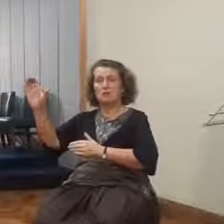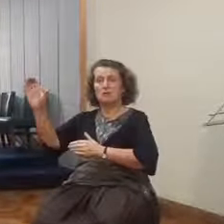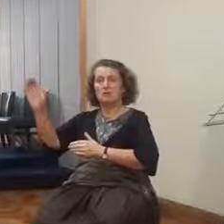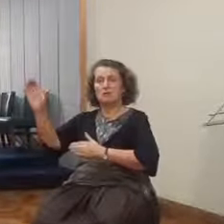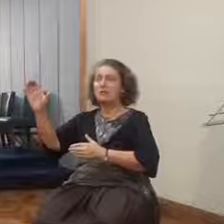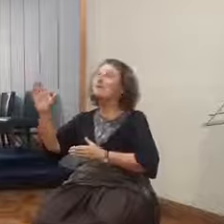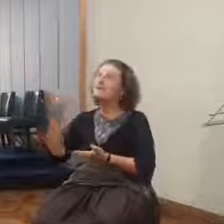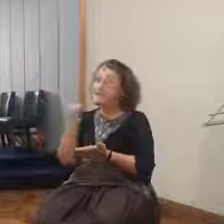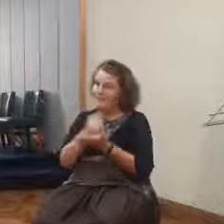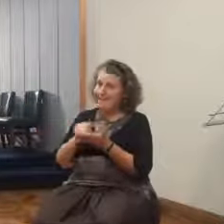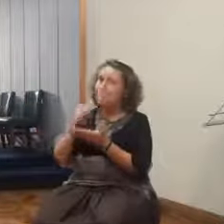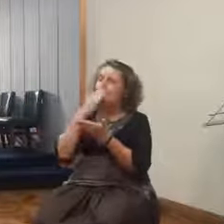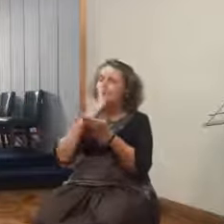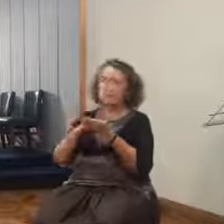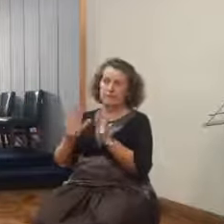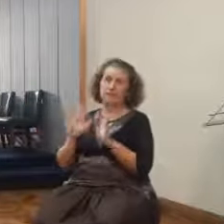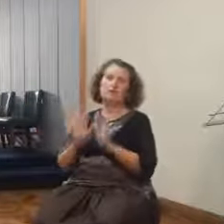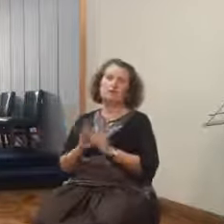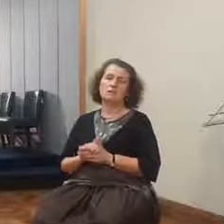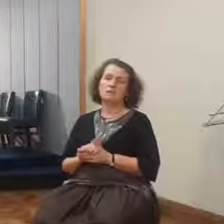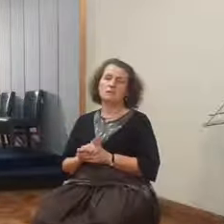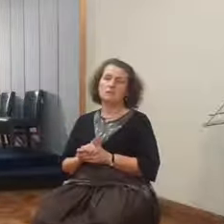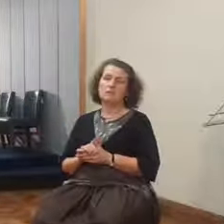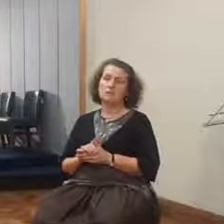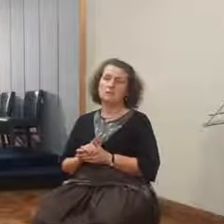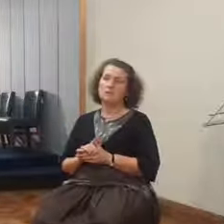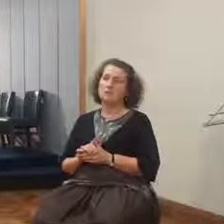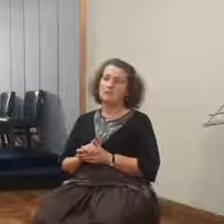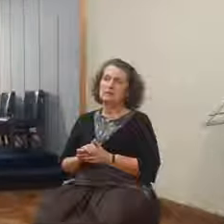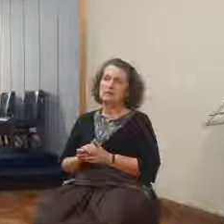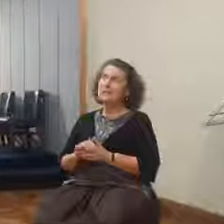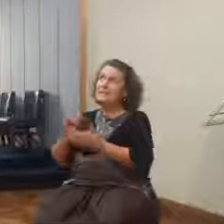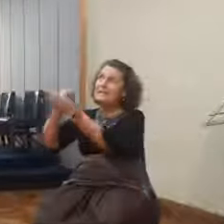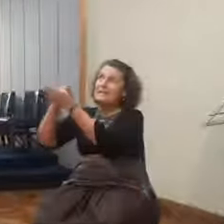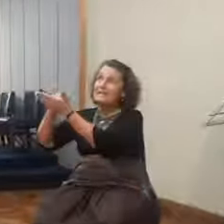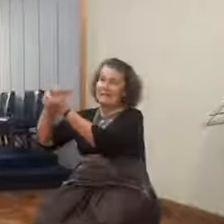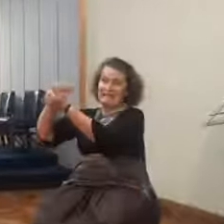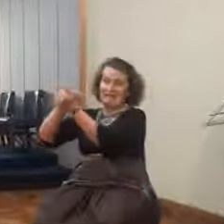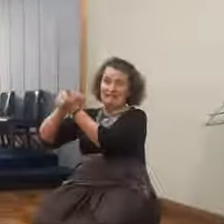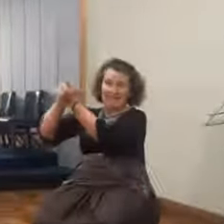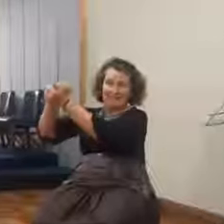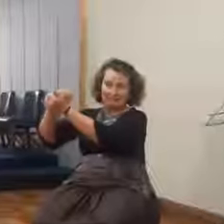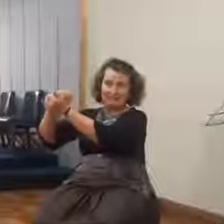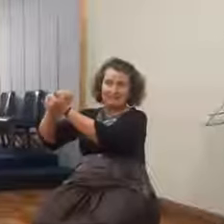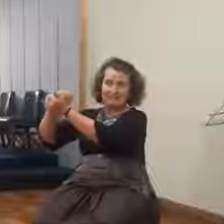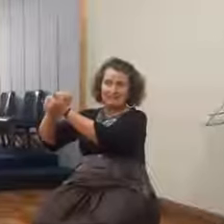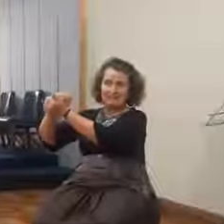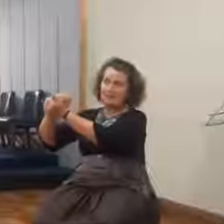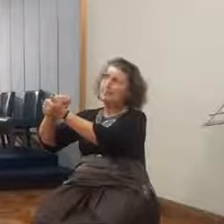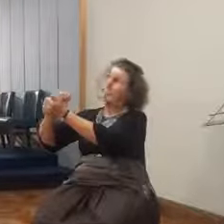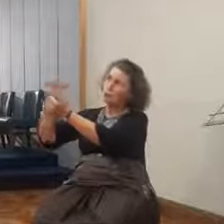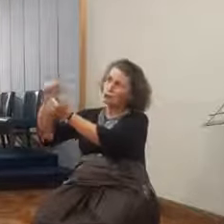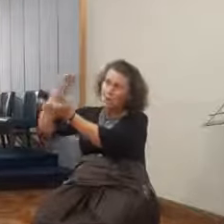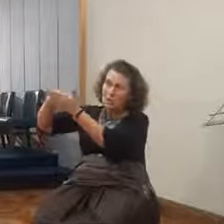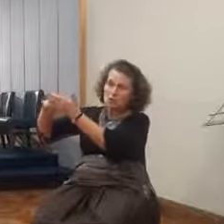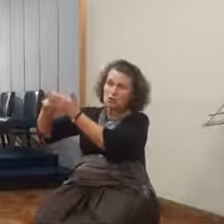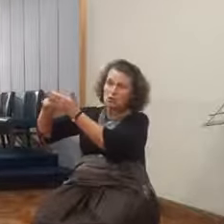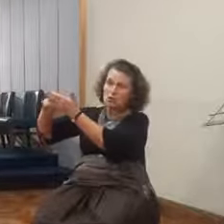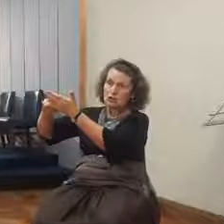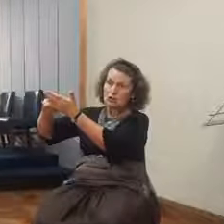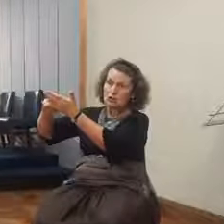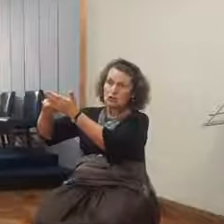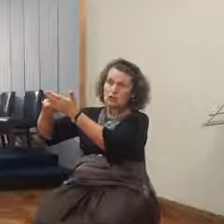be pardoned, because all that debt of sin will be taken and will be borne by him. If you don't know